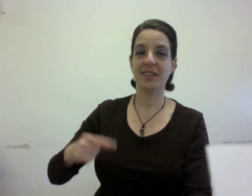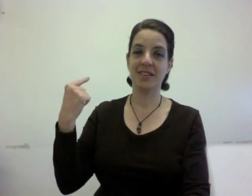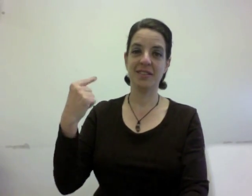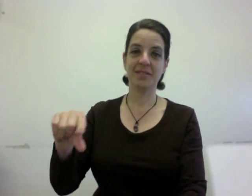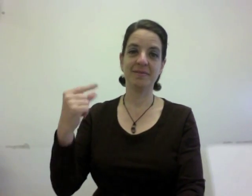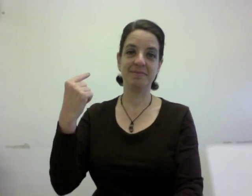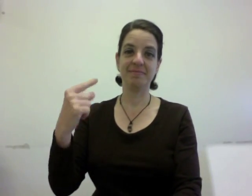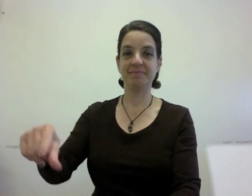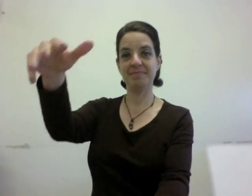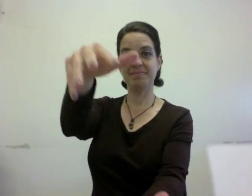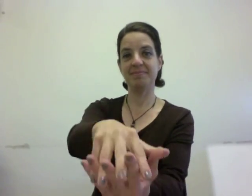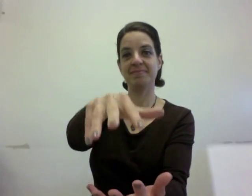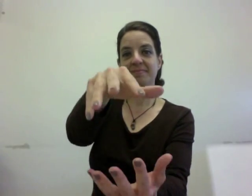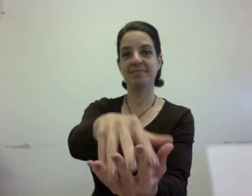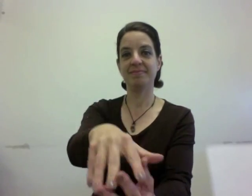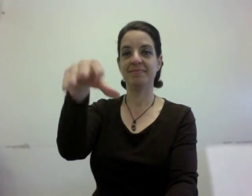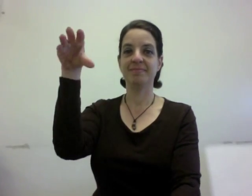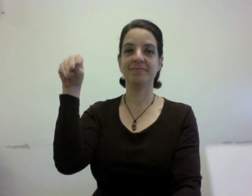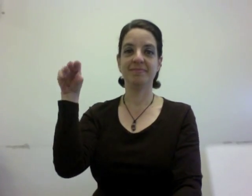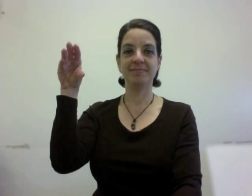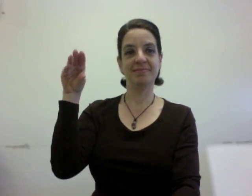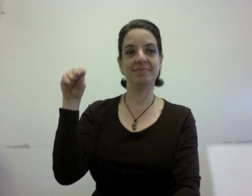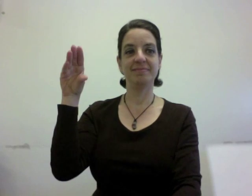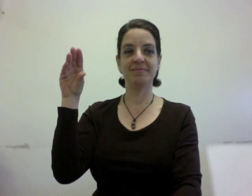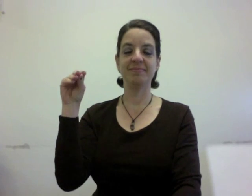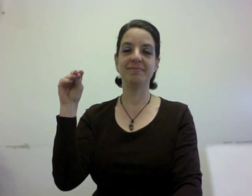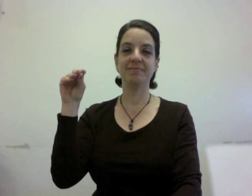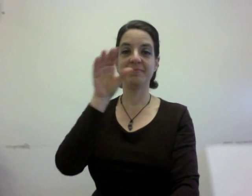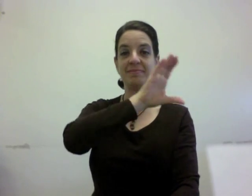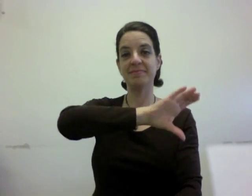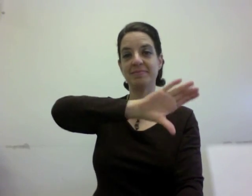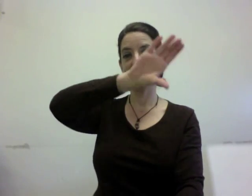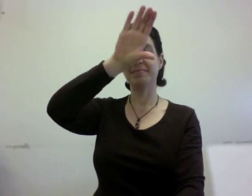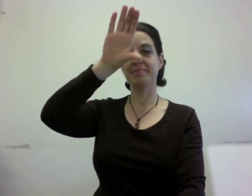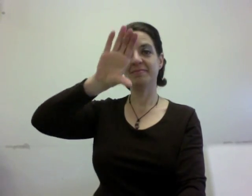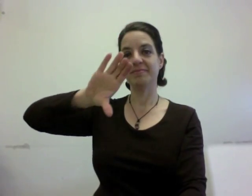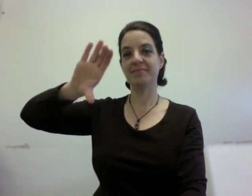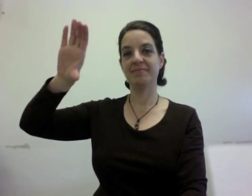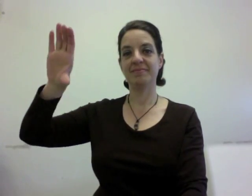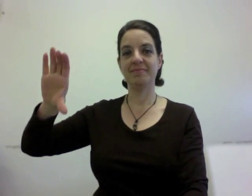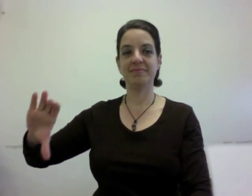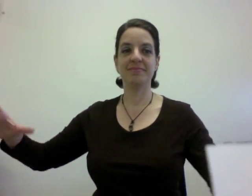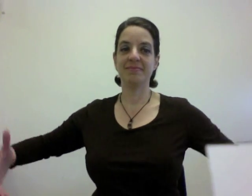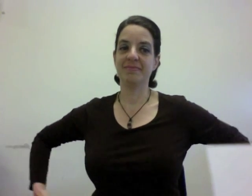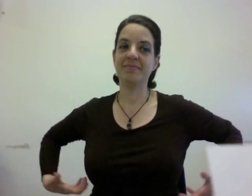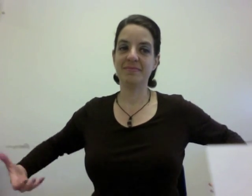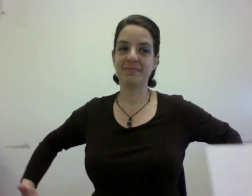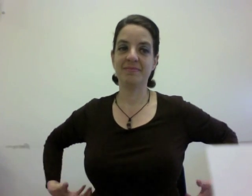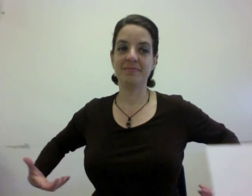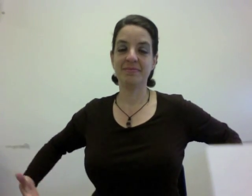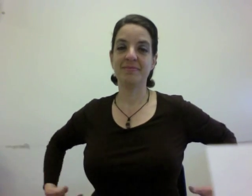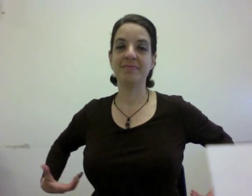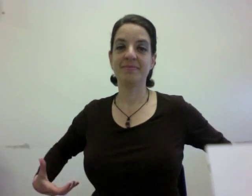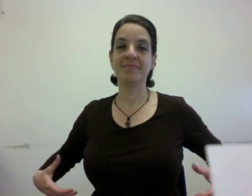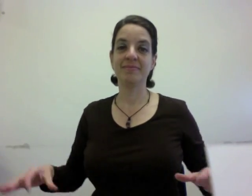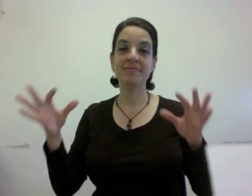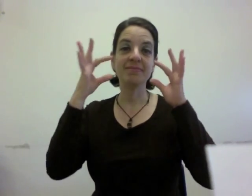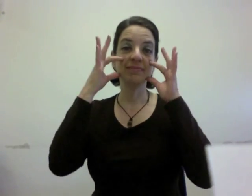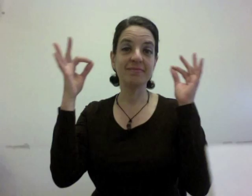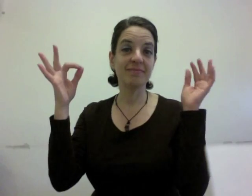green alligators and long-necked geese, your humpty-back camels and your chimpanzees, your cats and rats